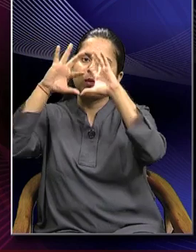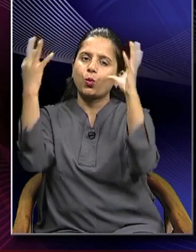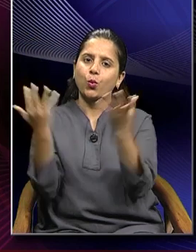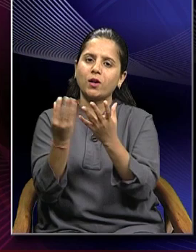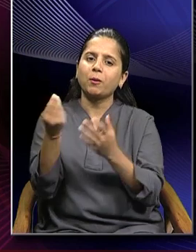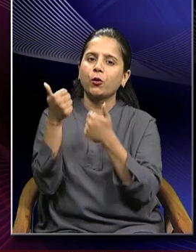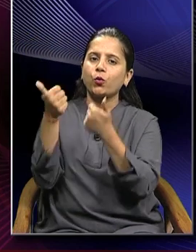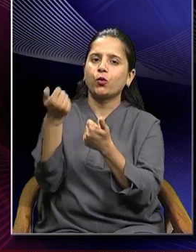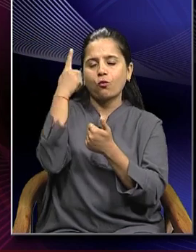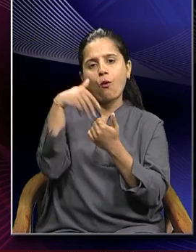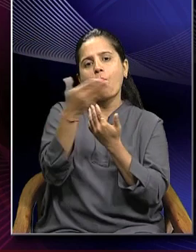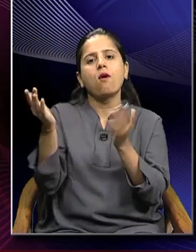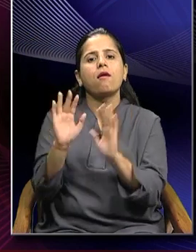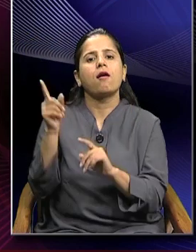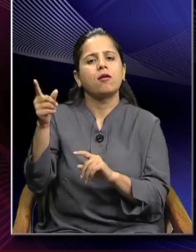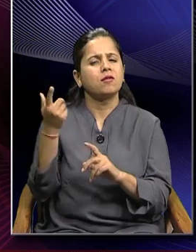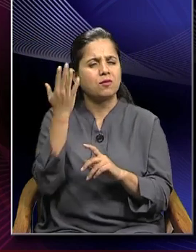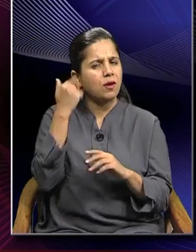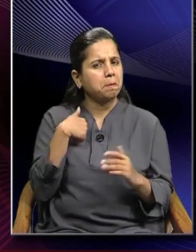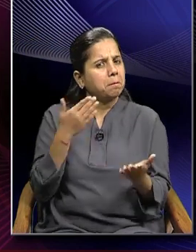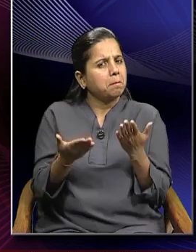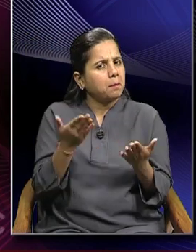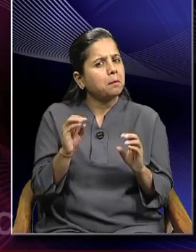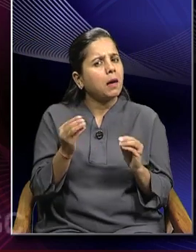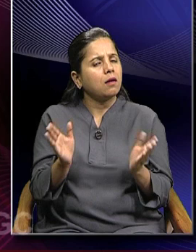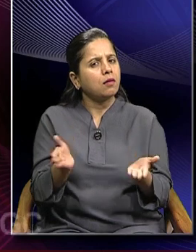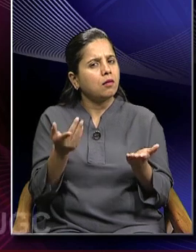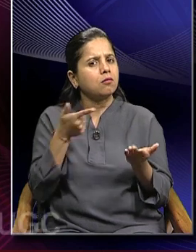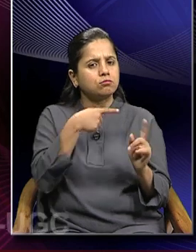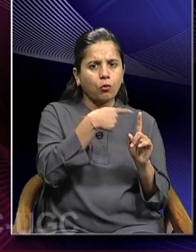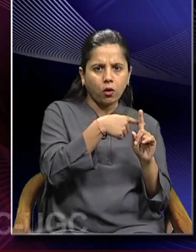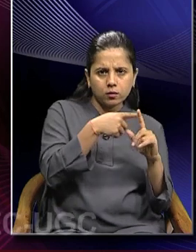something good for everyone. So, why don't we balance among